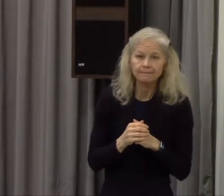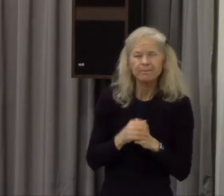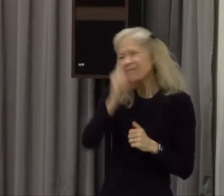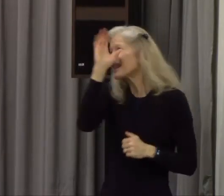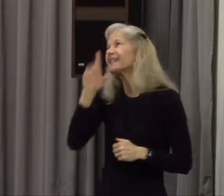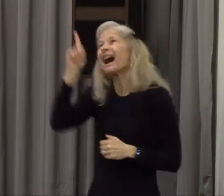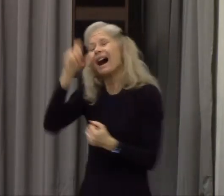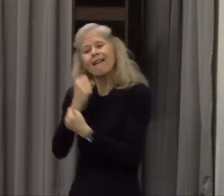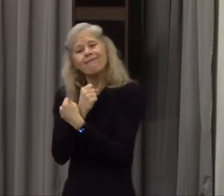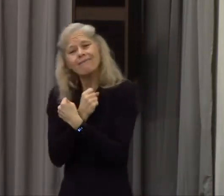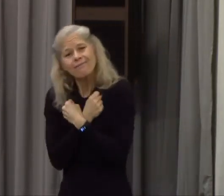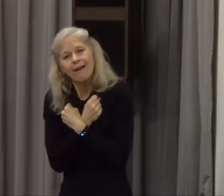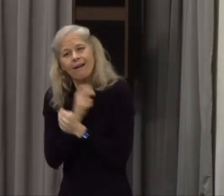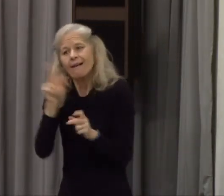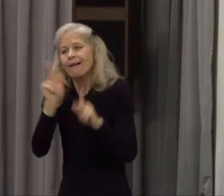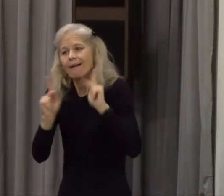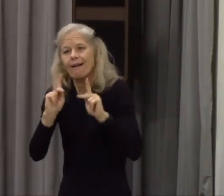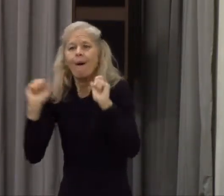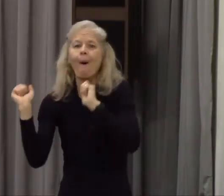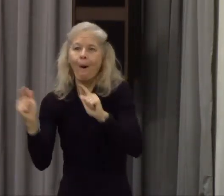hasn't he? I like that.